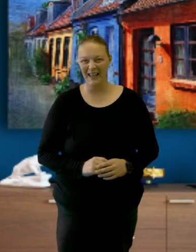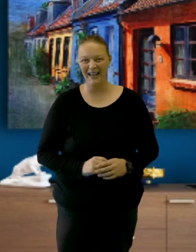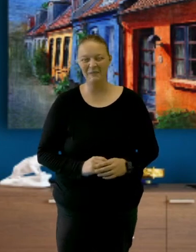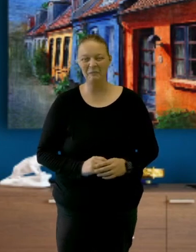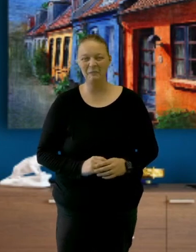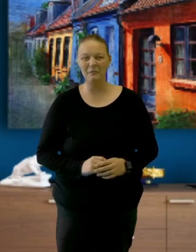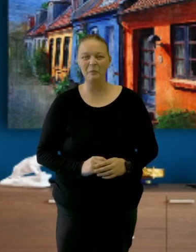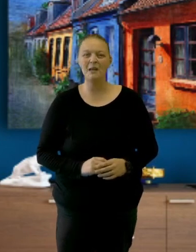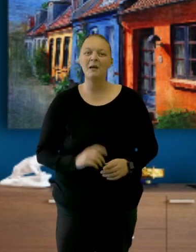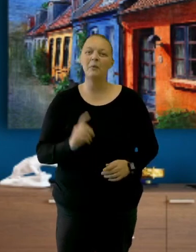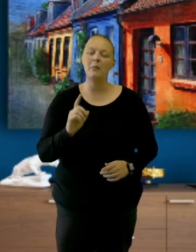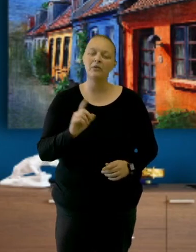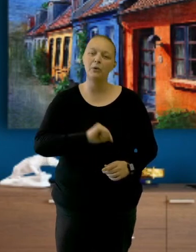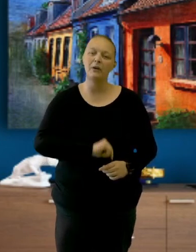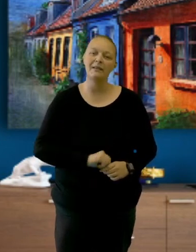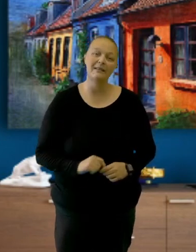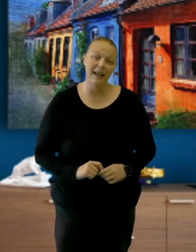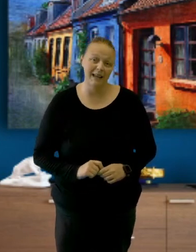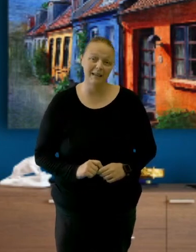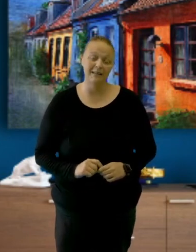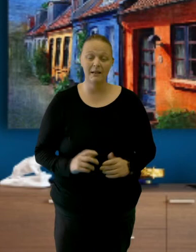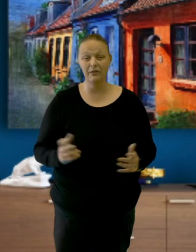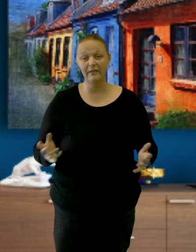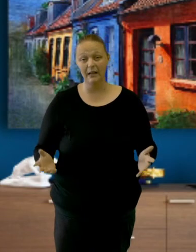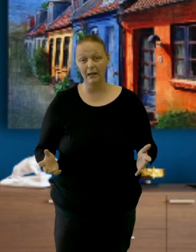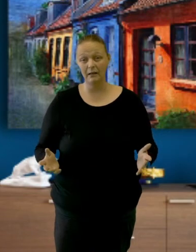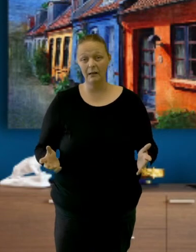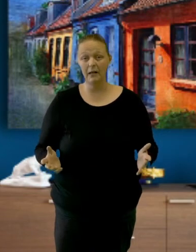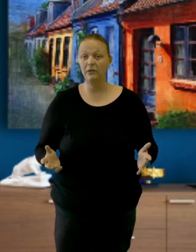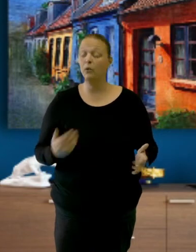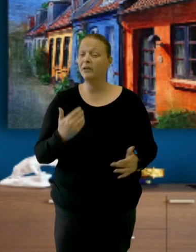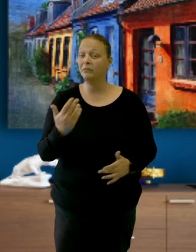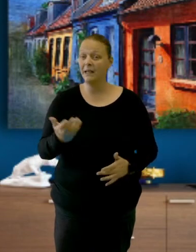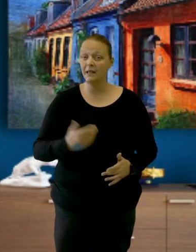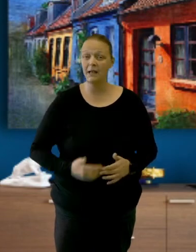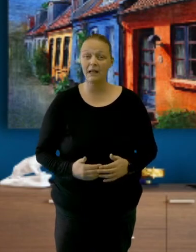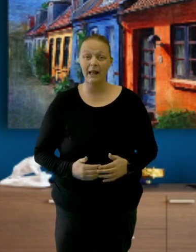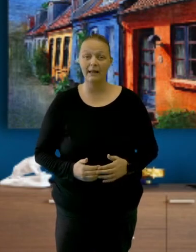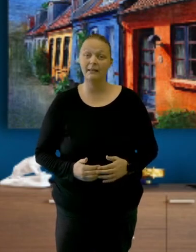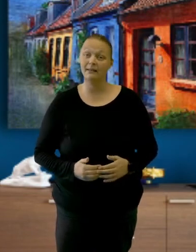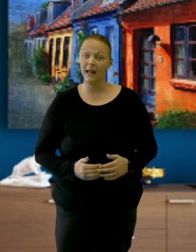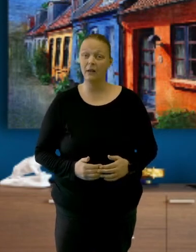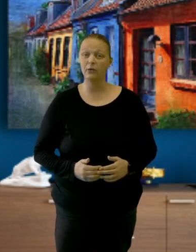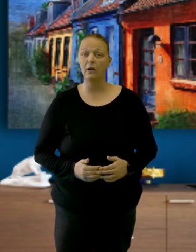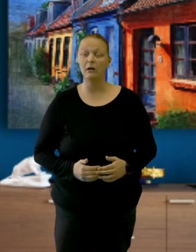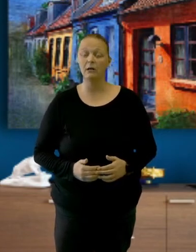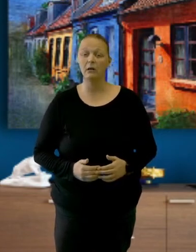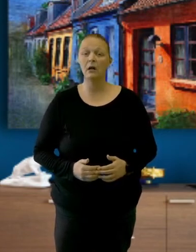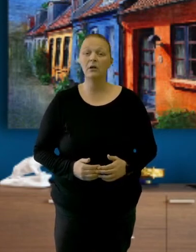that. But I'm also going to say it instead of sing it. So we'll be speaking it in class as an echo song.